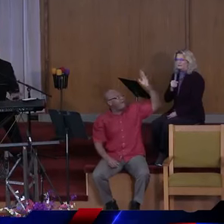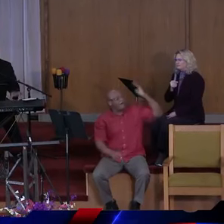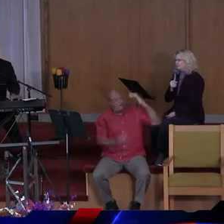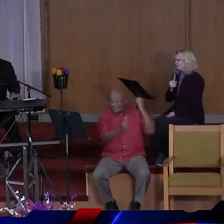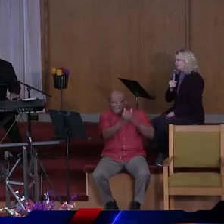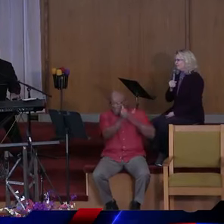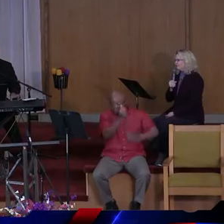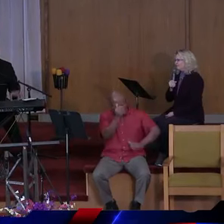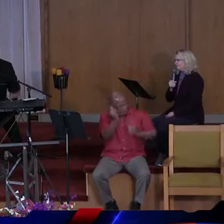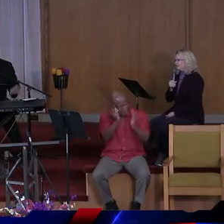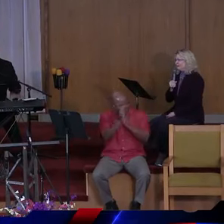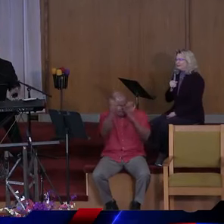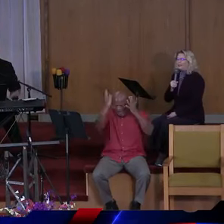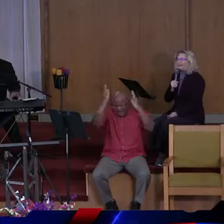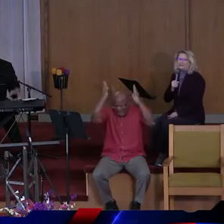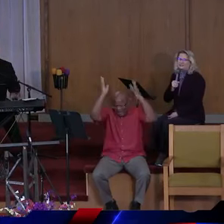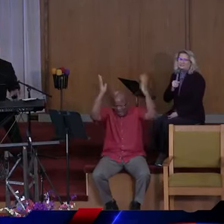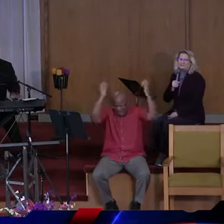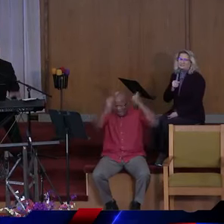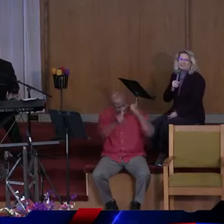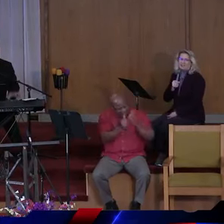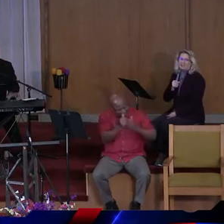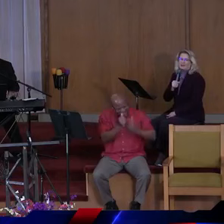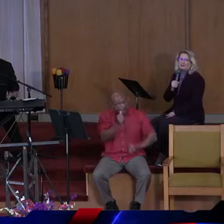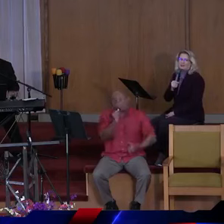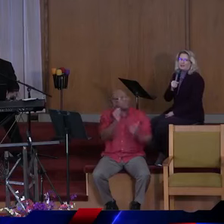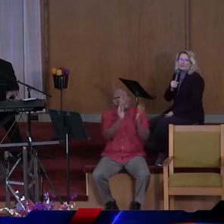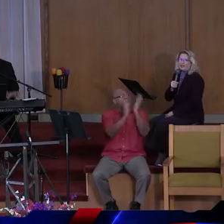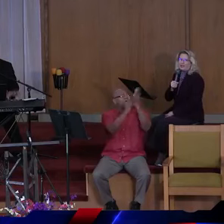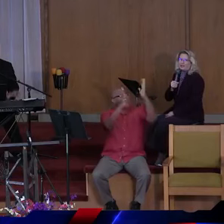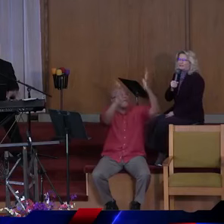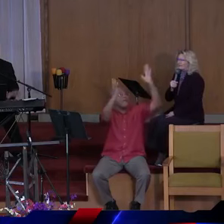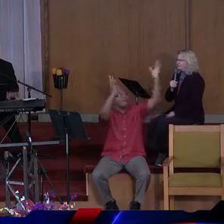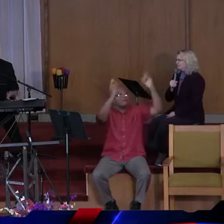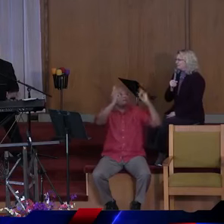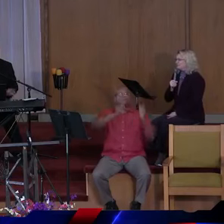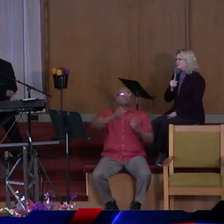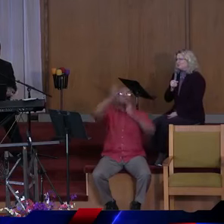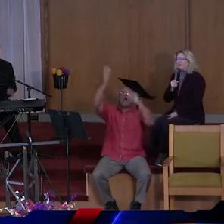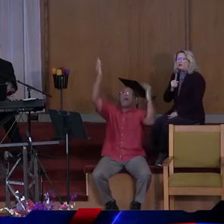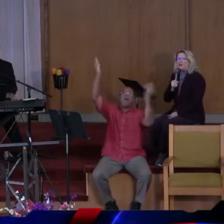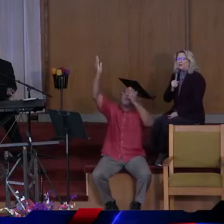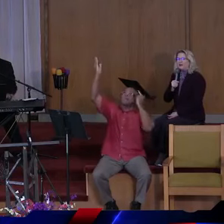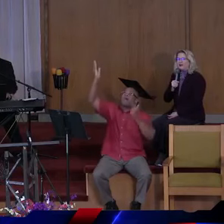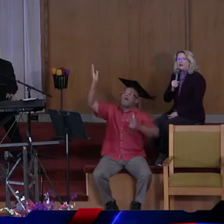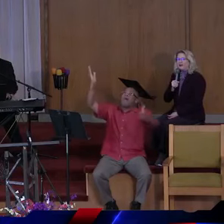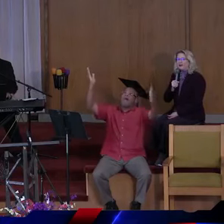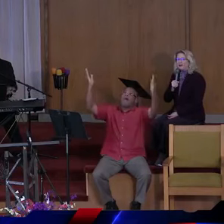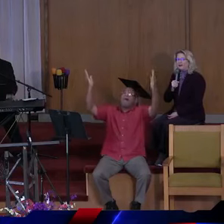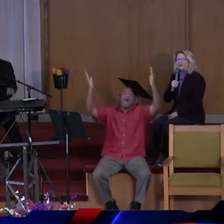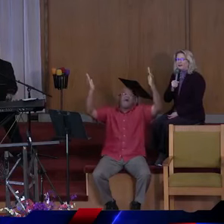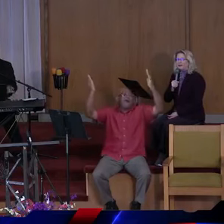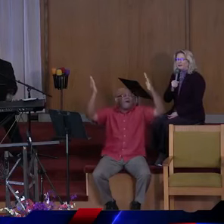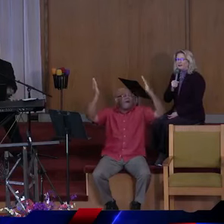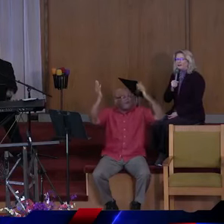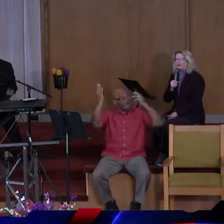Every praise, every praise, every praise is to our God. To our God.